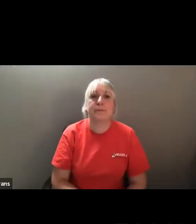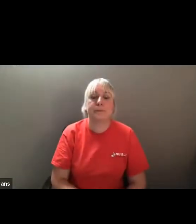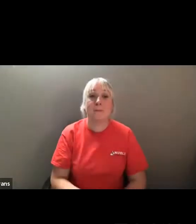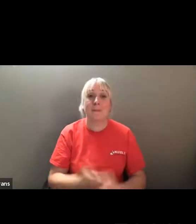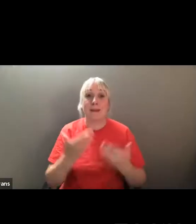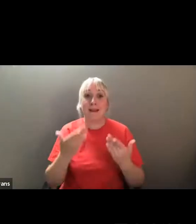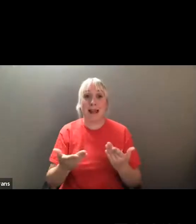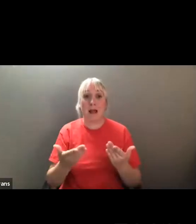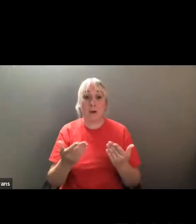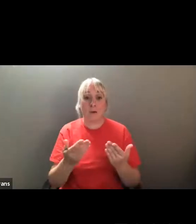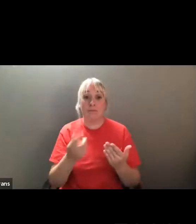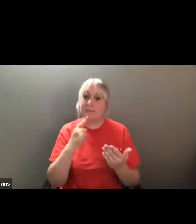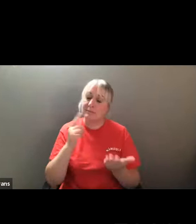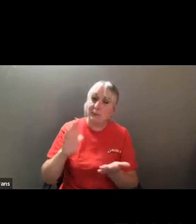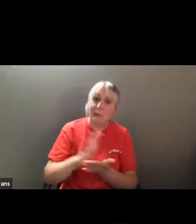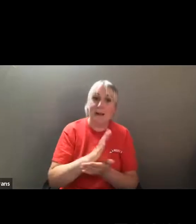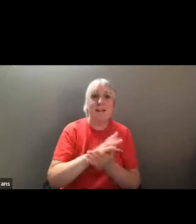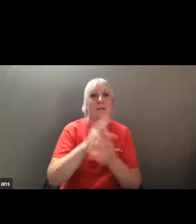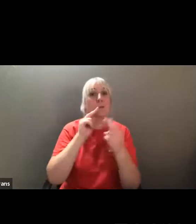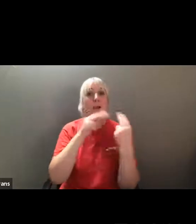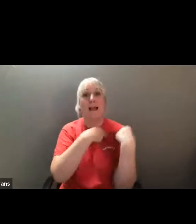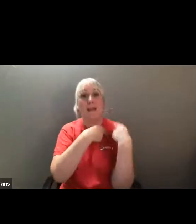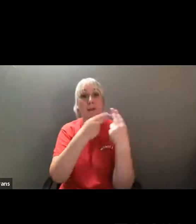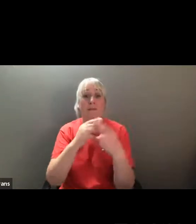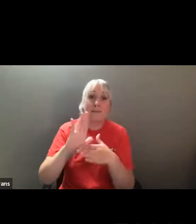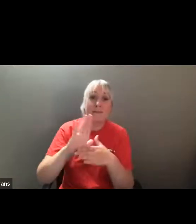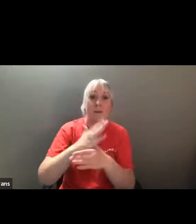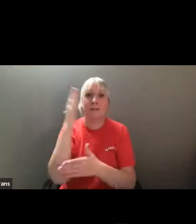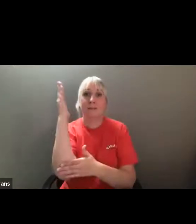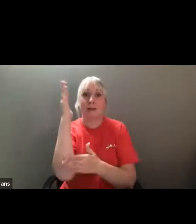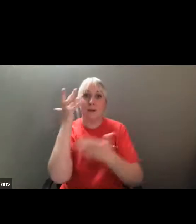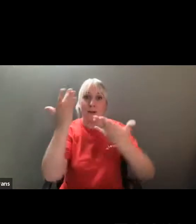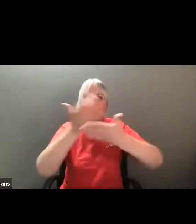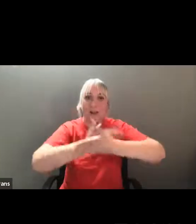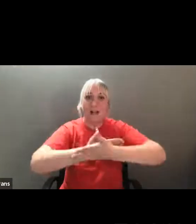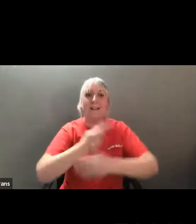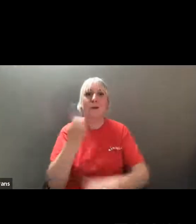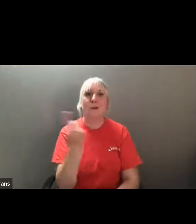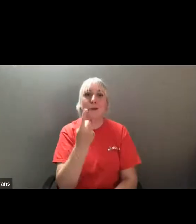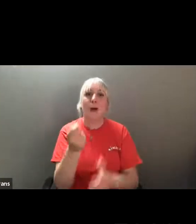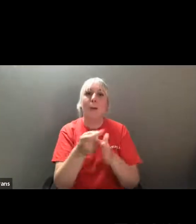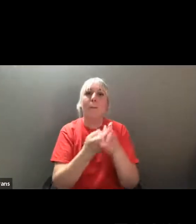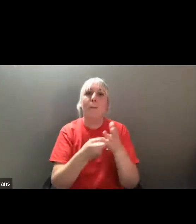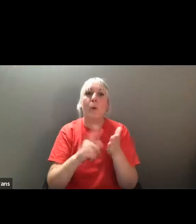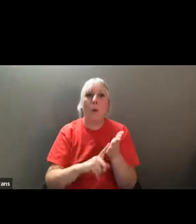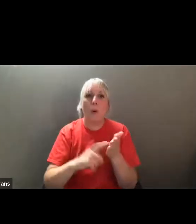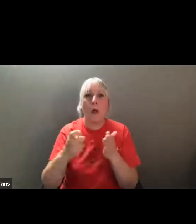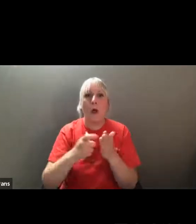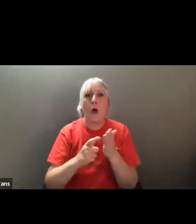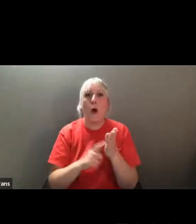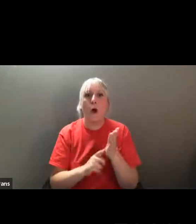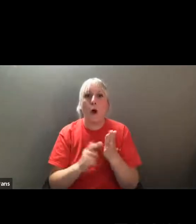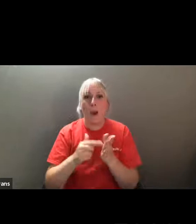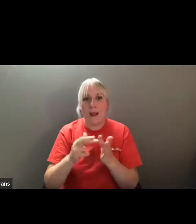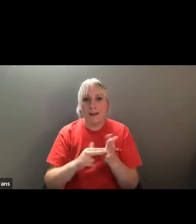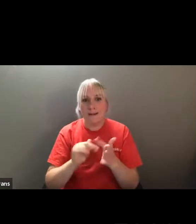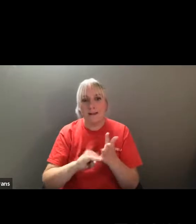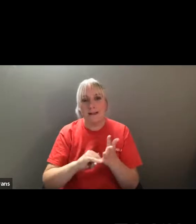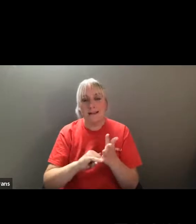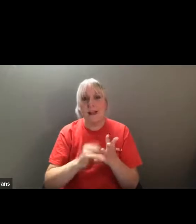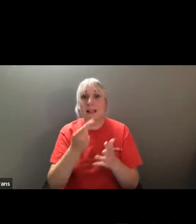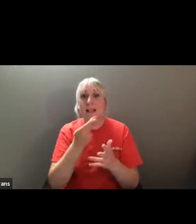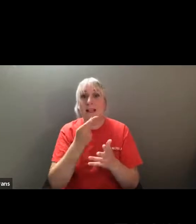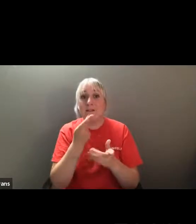ado, I'm delighted to introduce our first speaker for this evening, Paul Collins, who is Vice Chair and Equalities Officer of